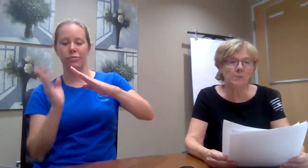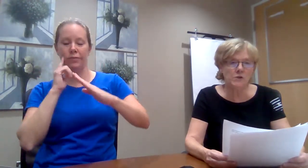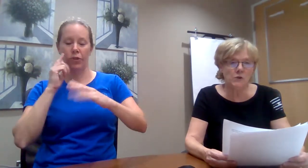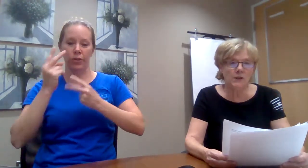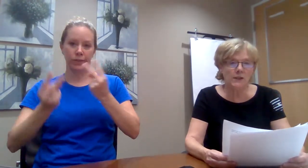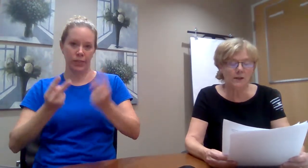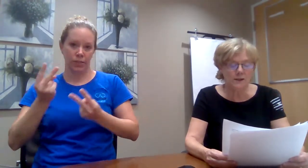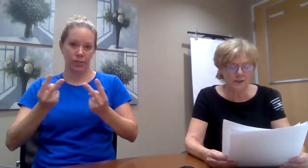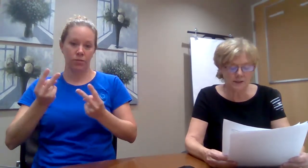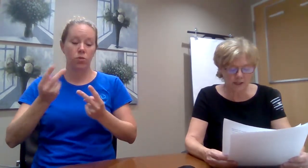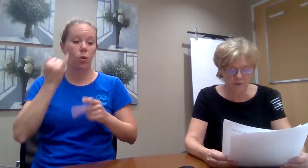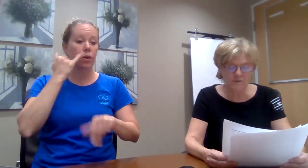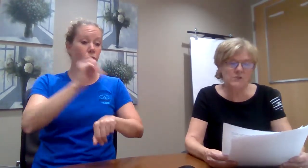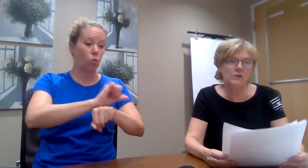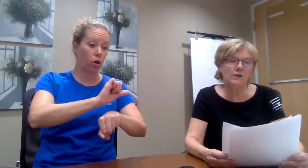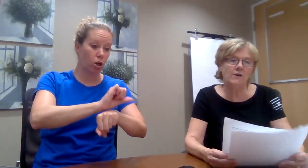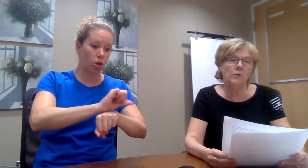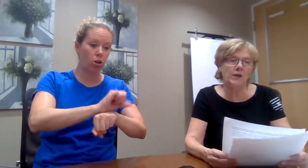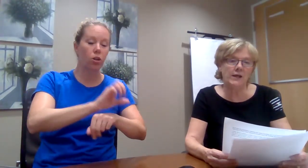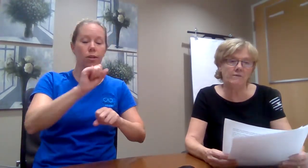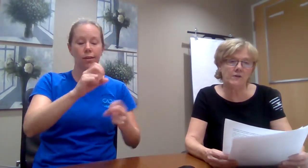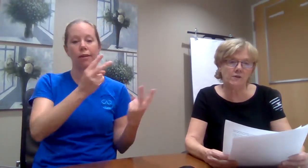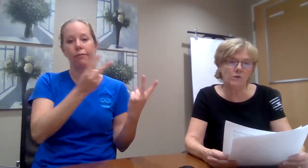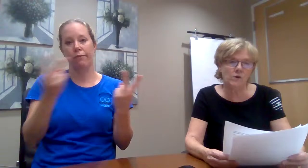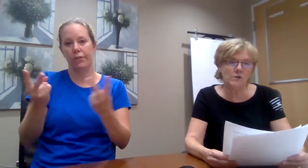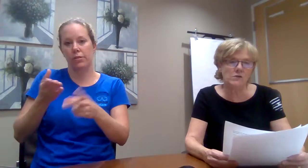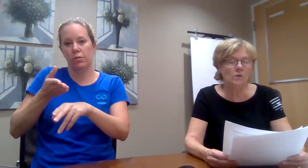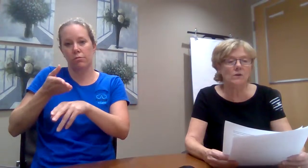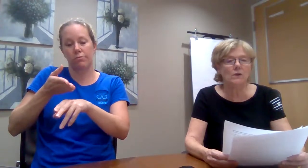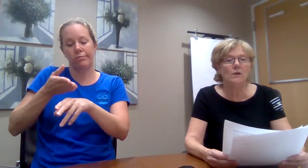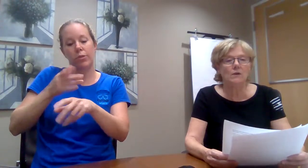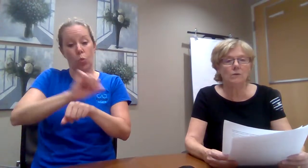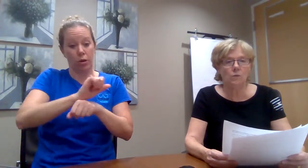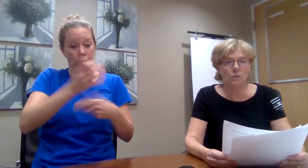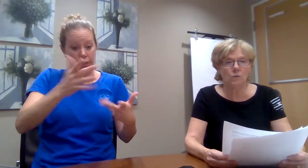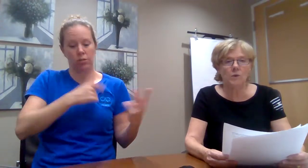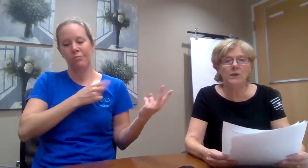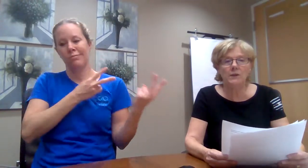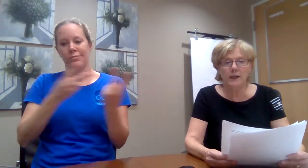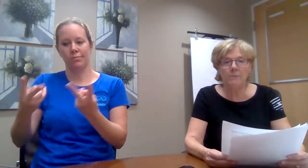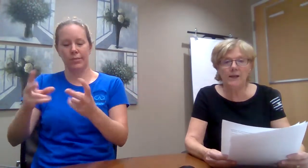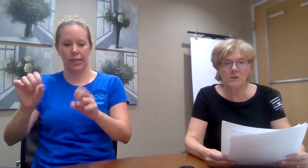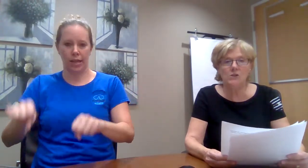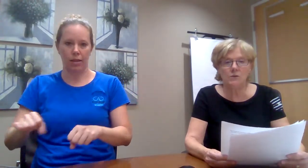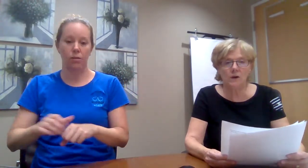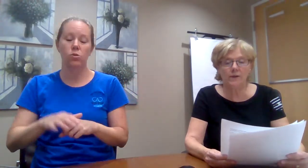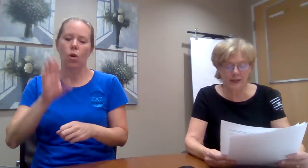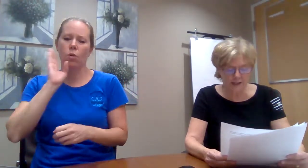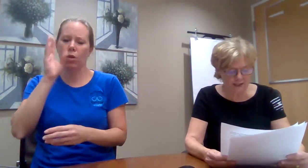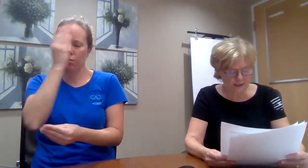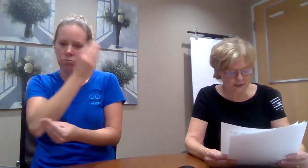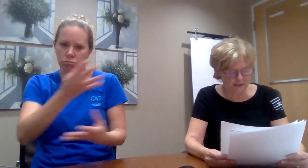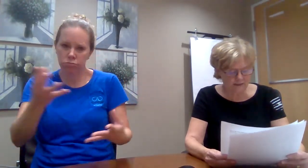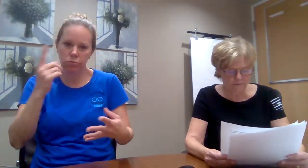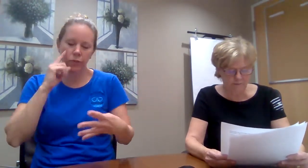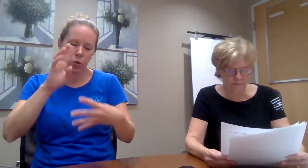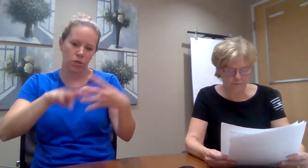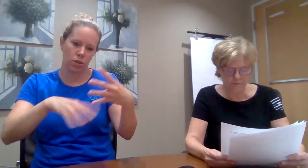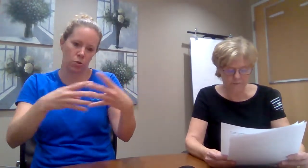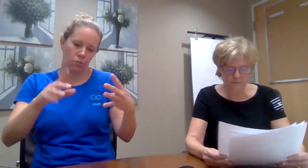have an opportunity to come and visit their loved one after they've worked. So we will get back to you on that